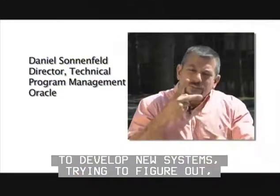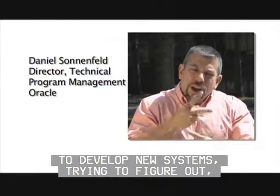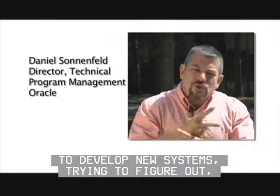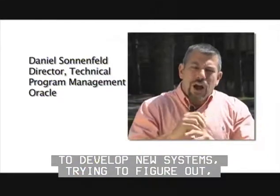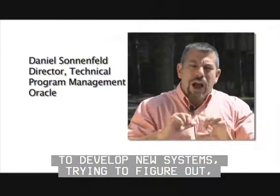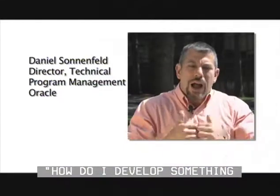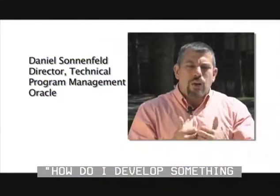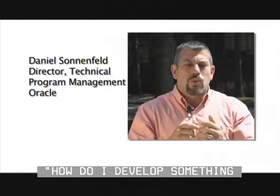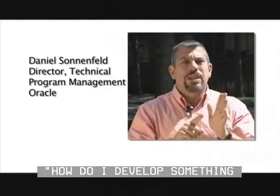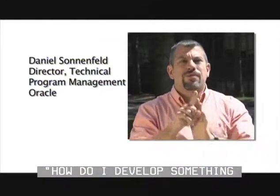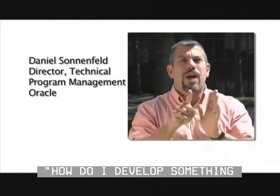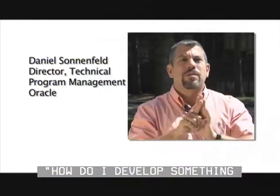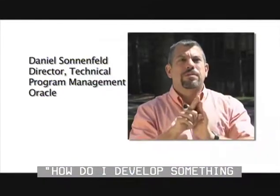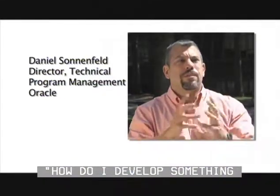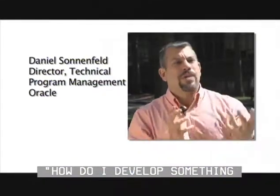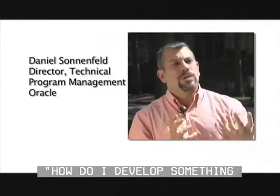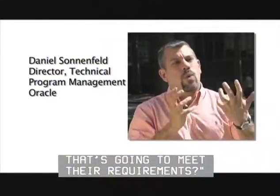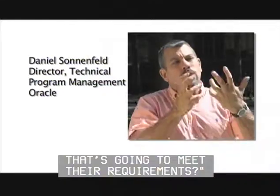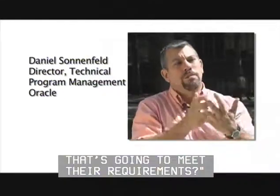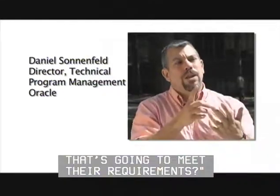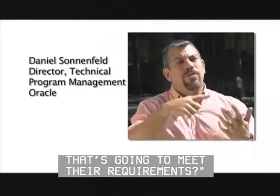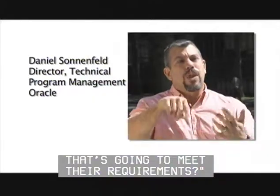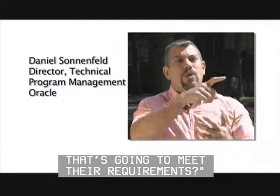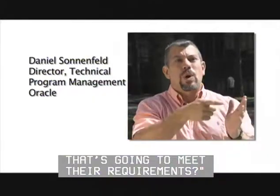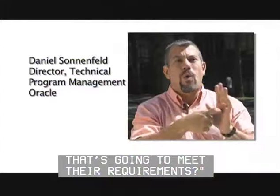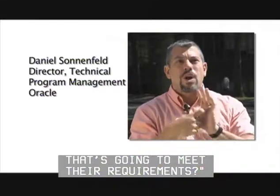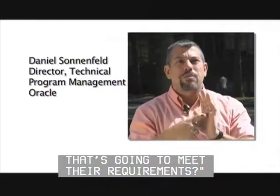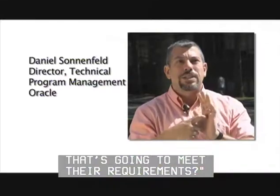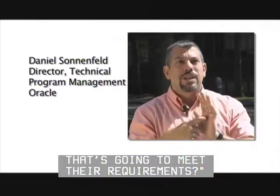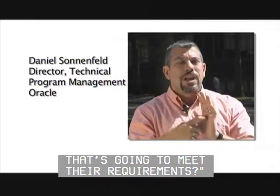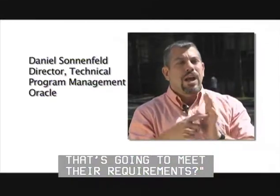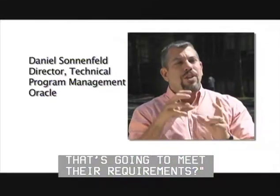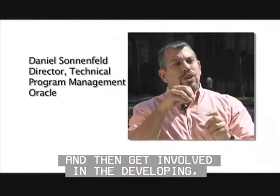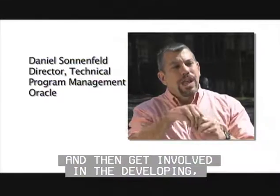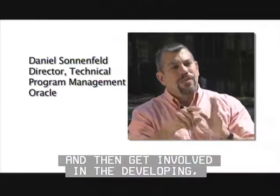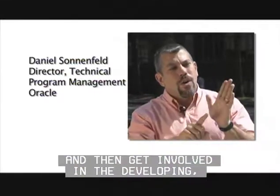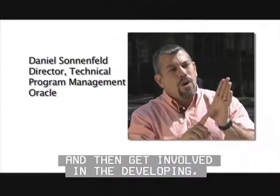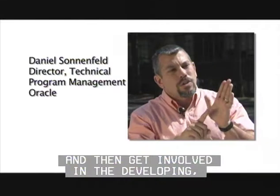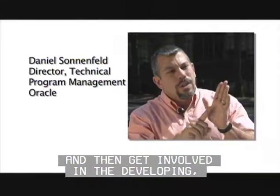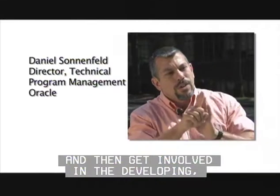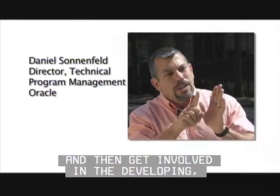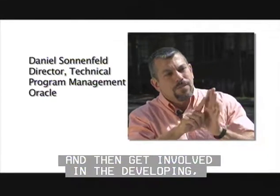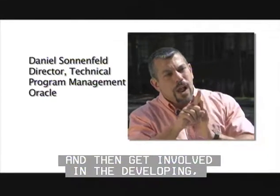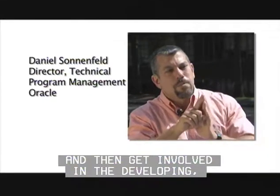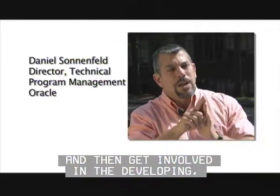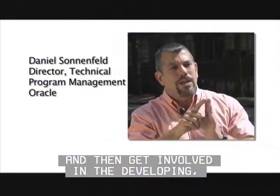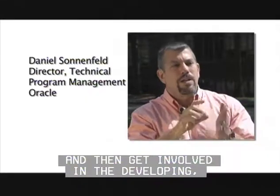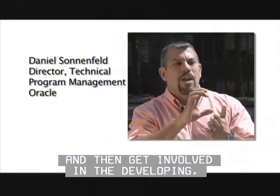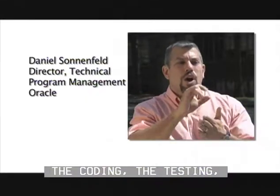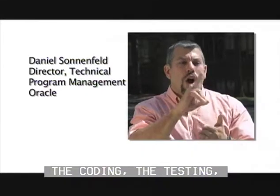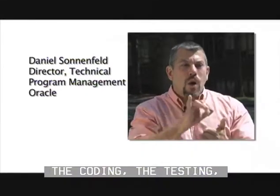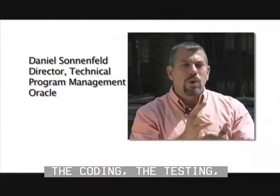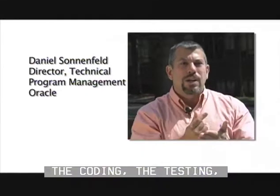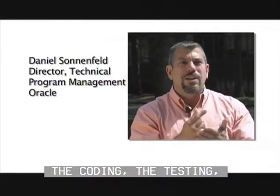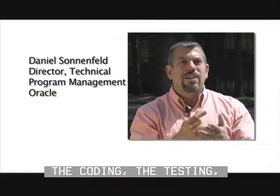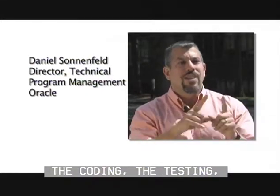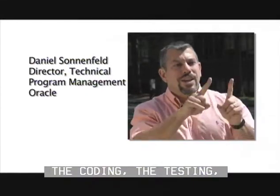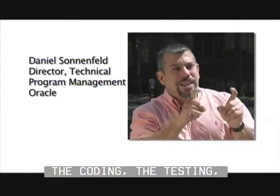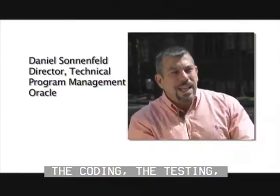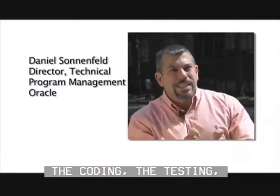figure out how do I develop something that's going to meet their requirements, and then you get involved in the developing, the coding, the